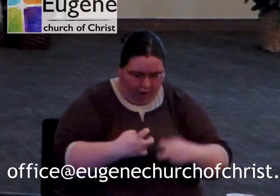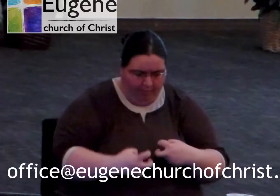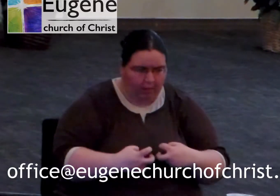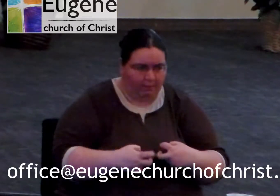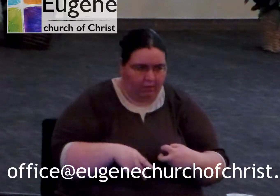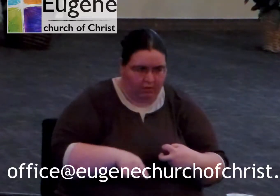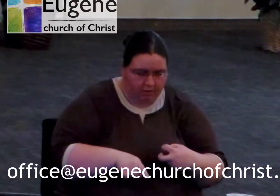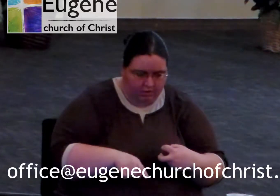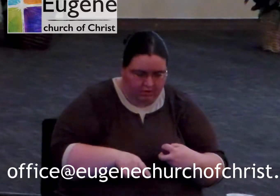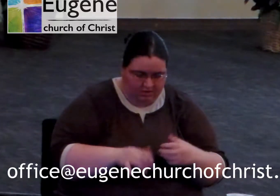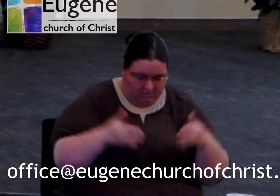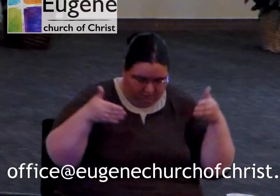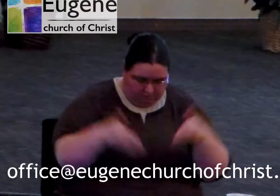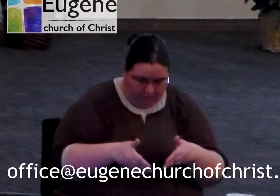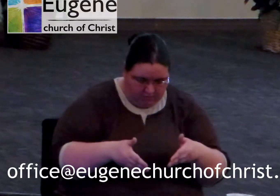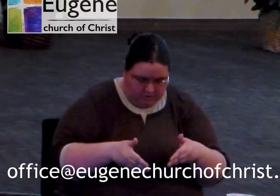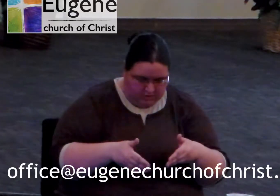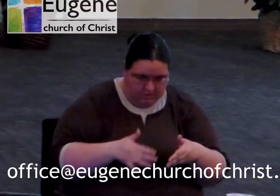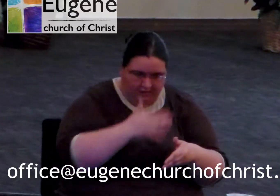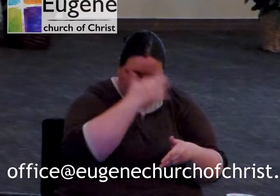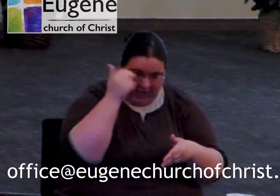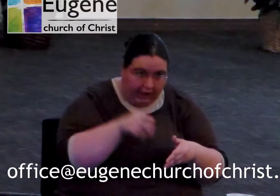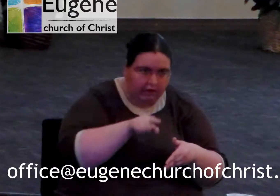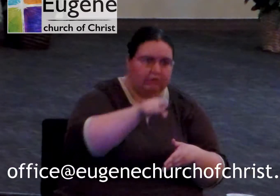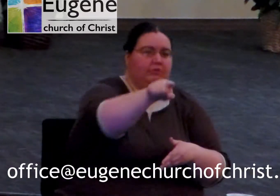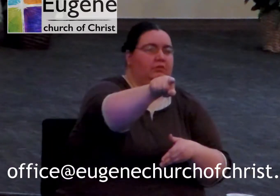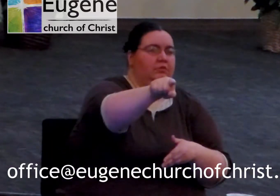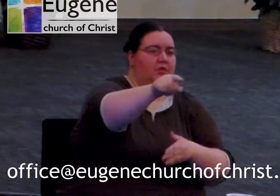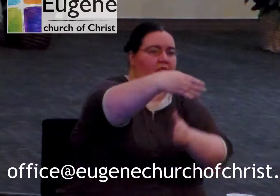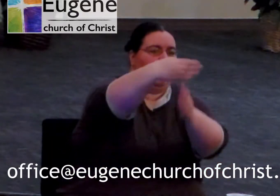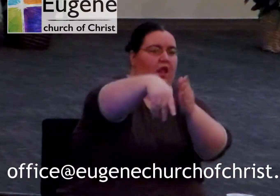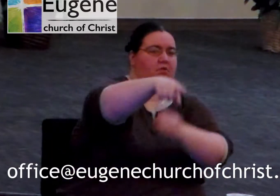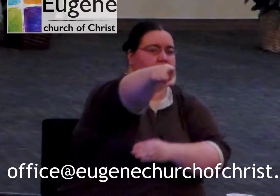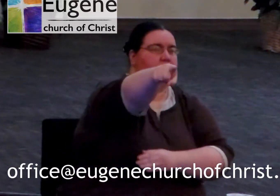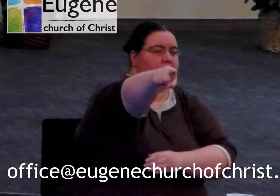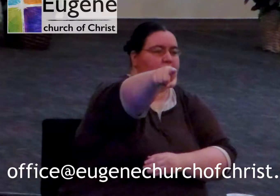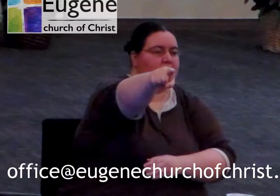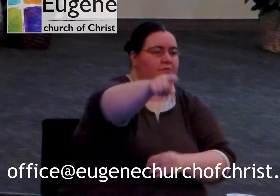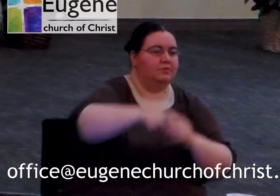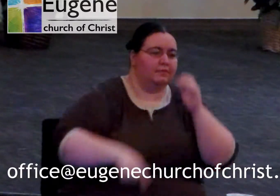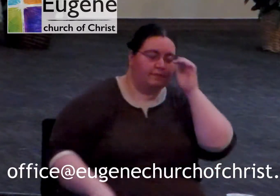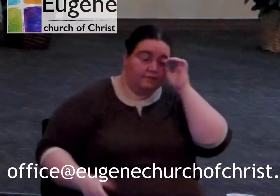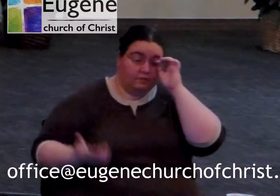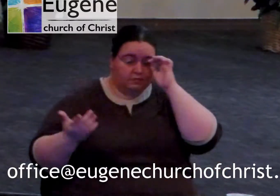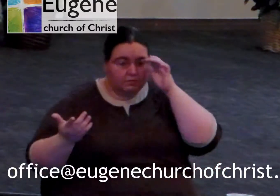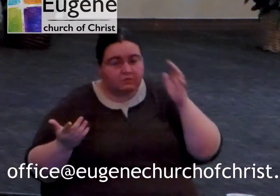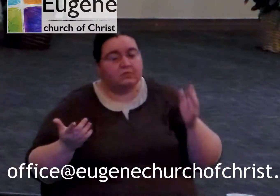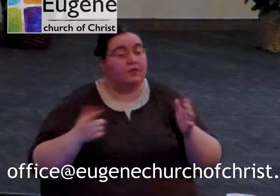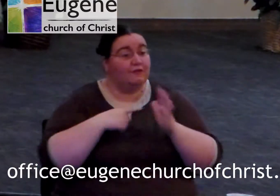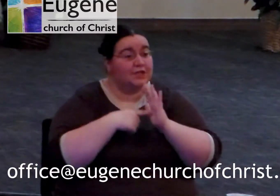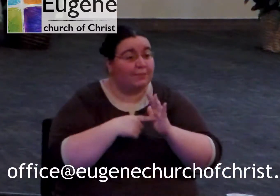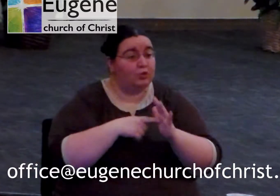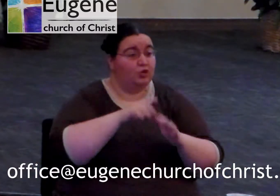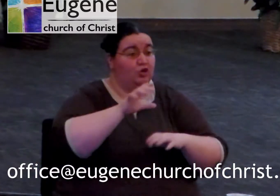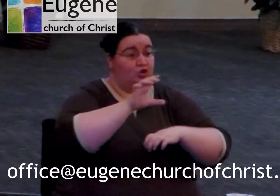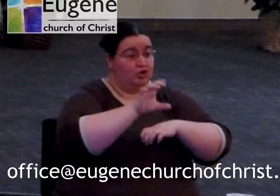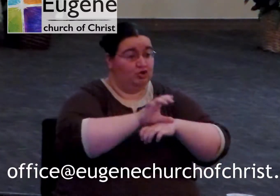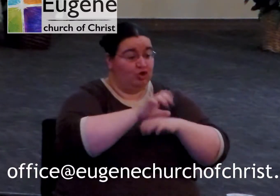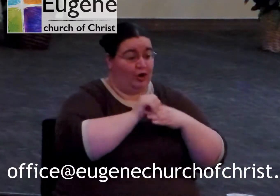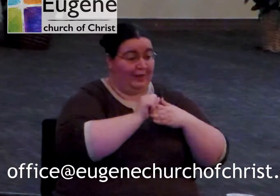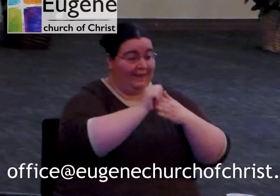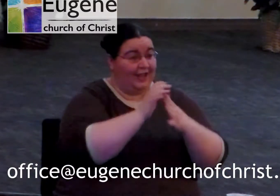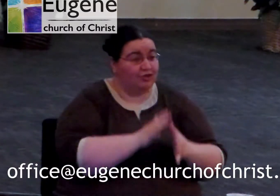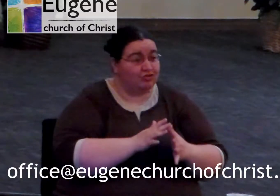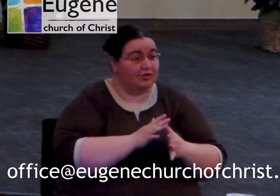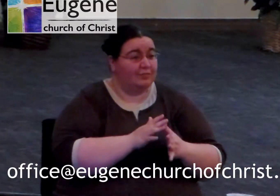said from a leadership standpoint, here's where we're going? Then we're able to manage things differently. In the children's program that I'm involved in, we use a strategy